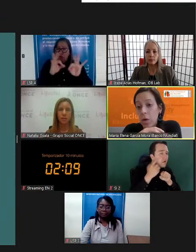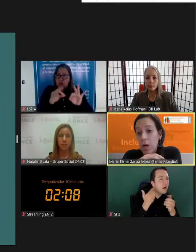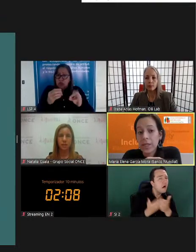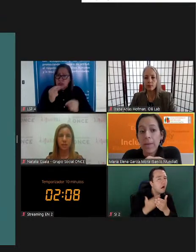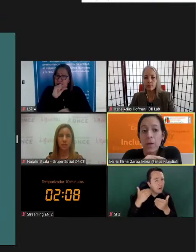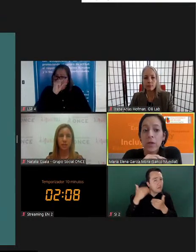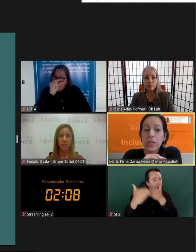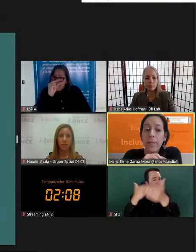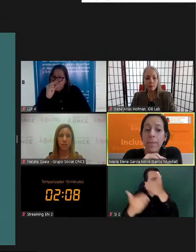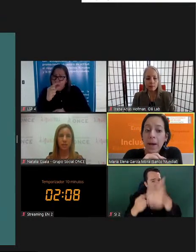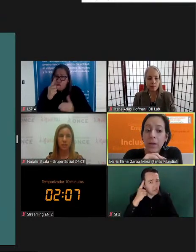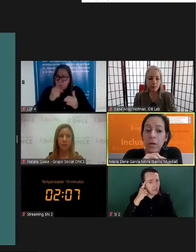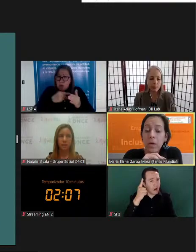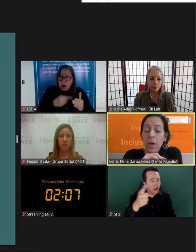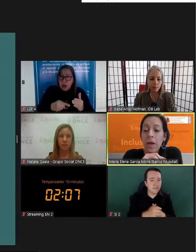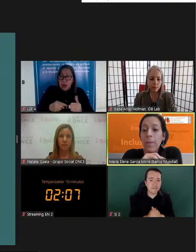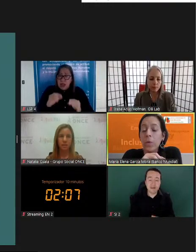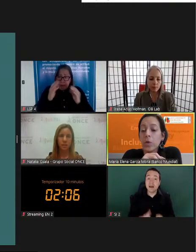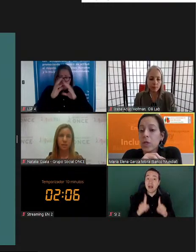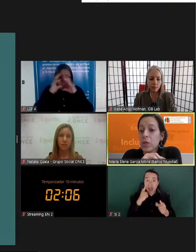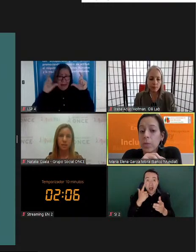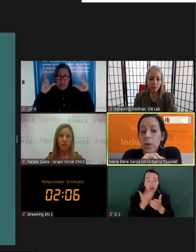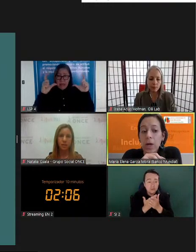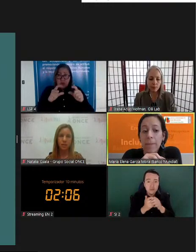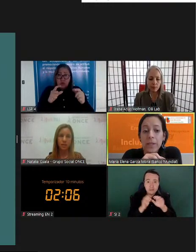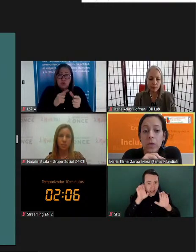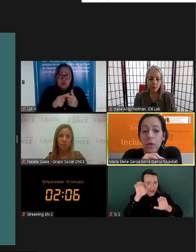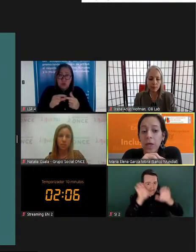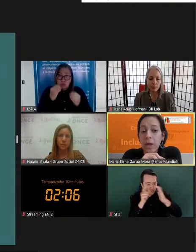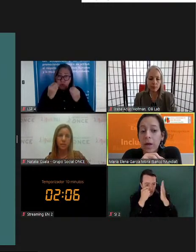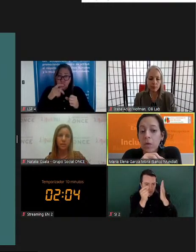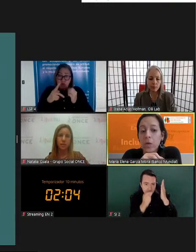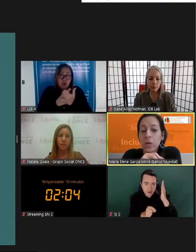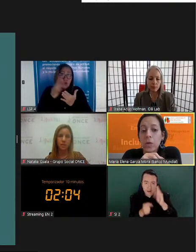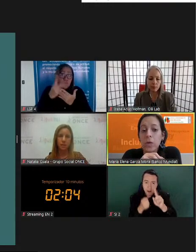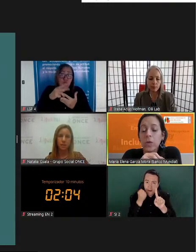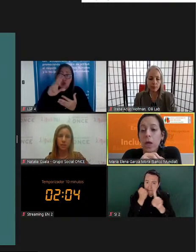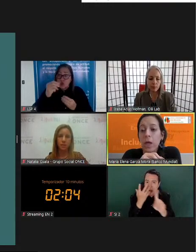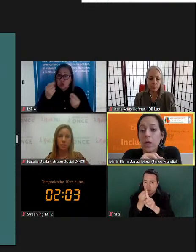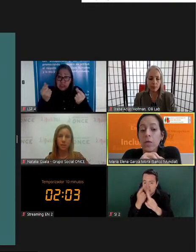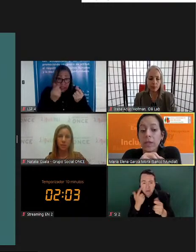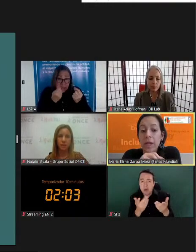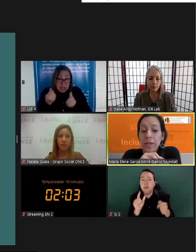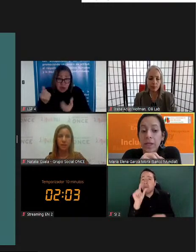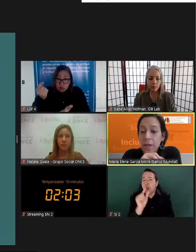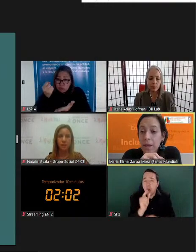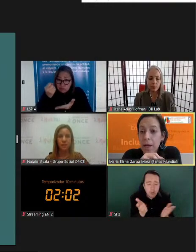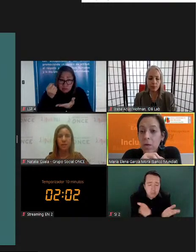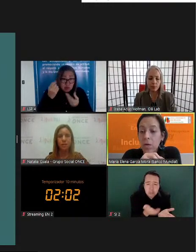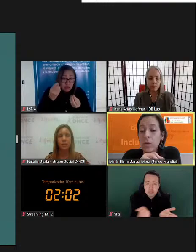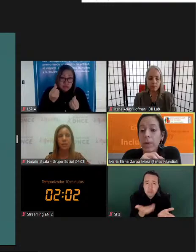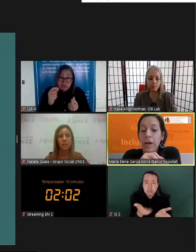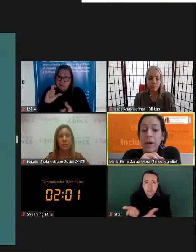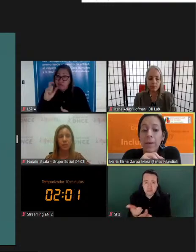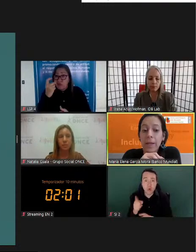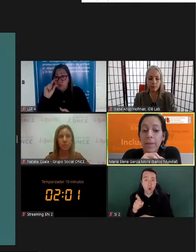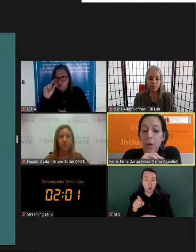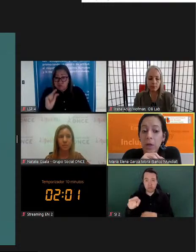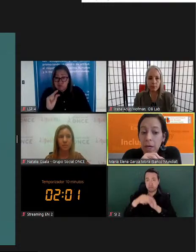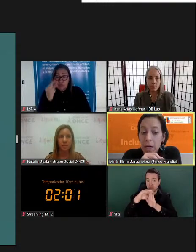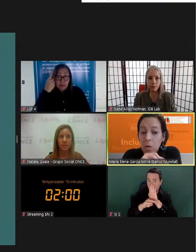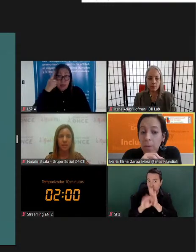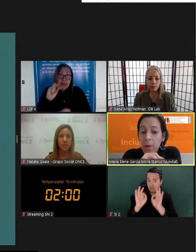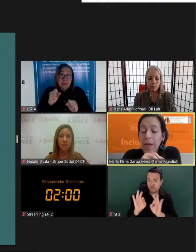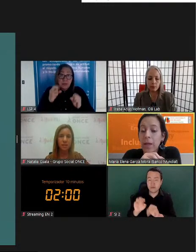to go there are no impact assessments several of these programs have not enough resources